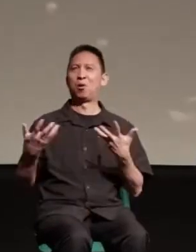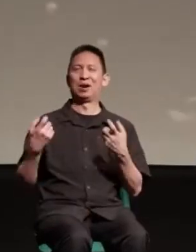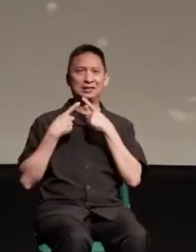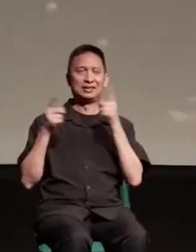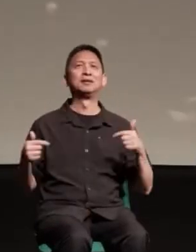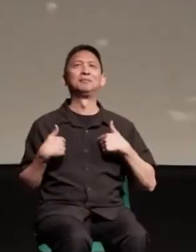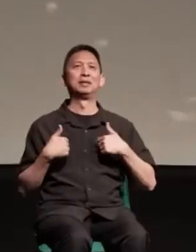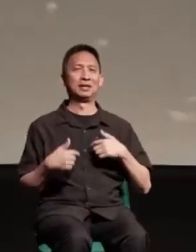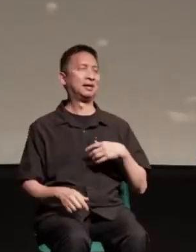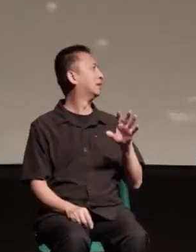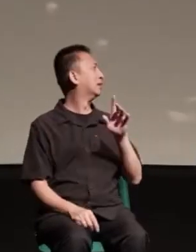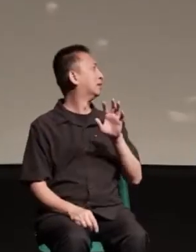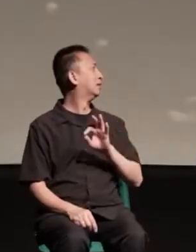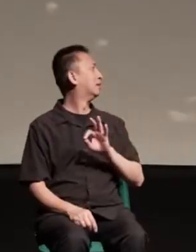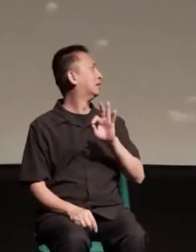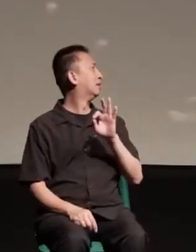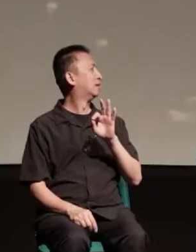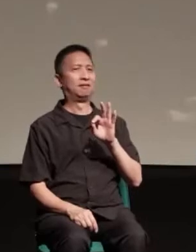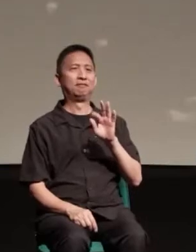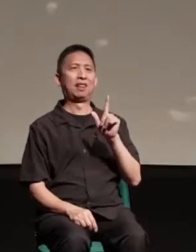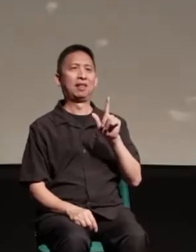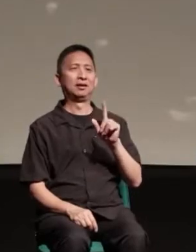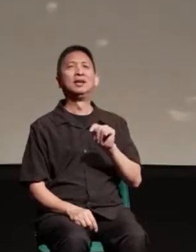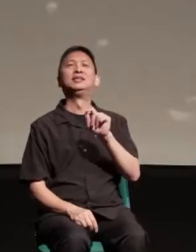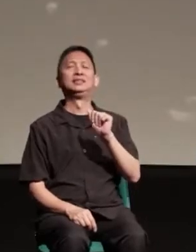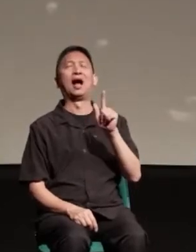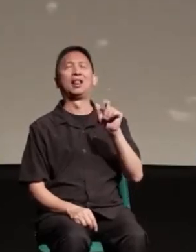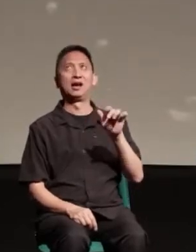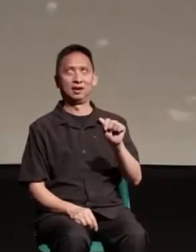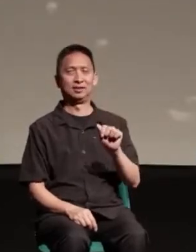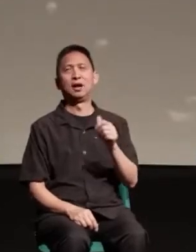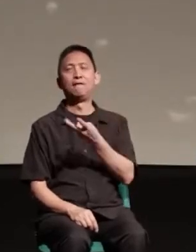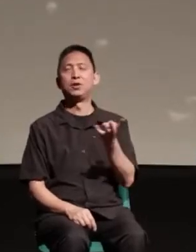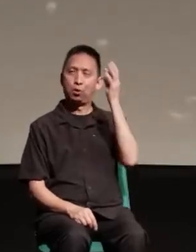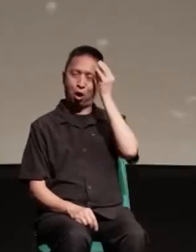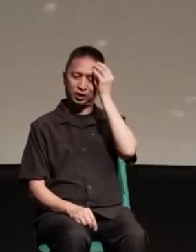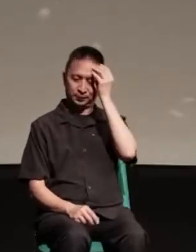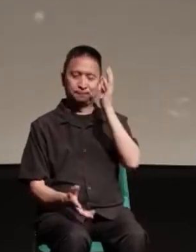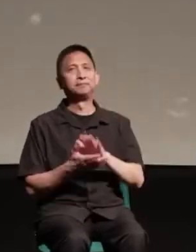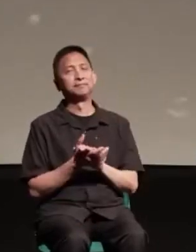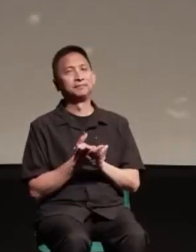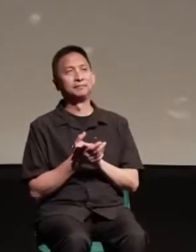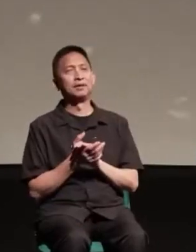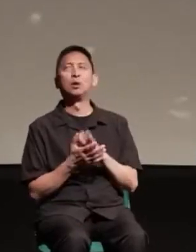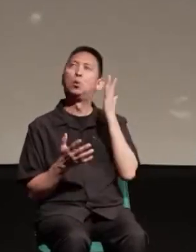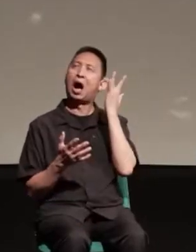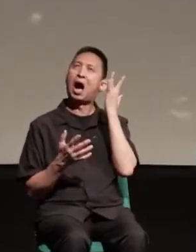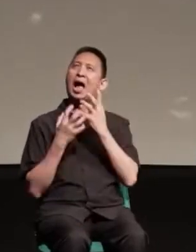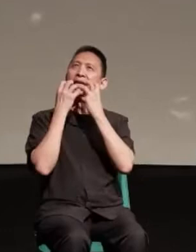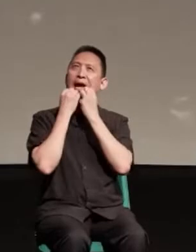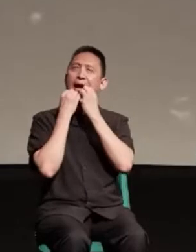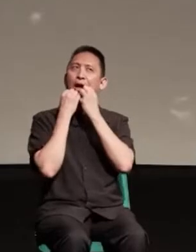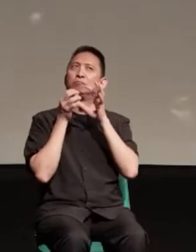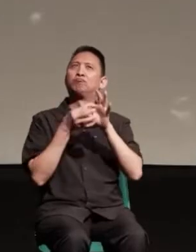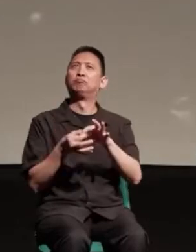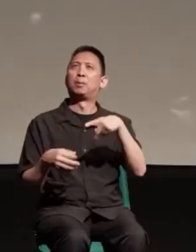This is Talia. So I have a few different thoughts here. I want to try to add, why should we care about public media? I think that public